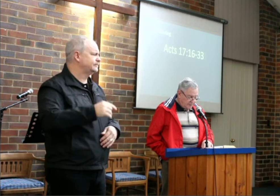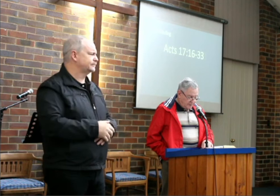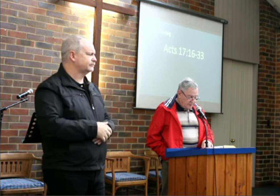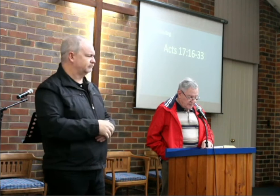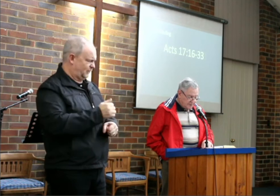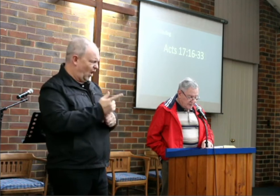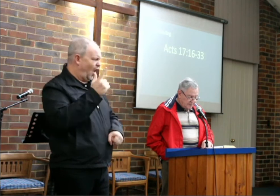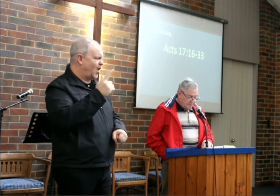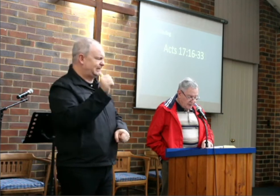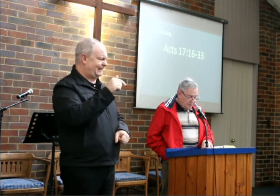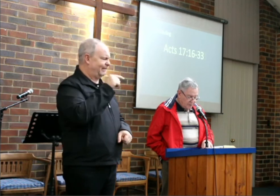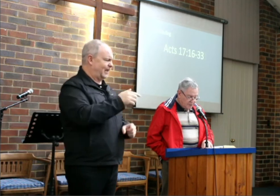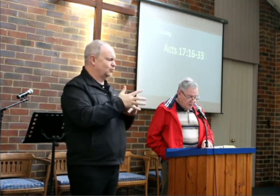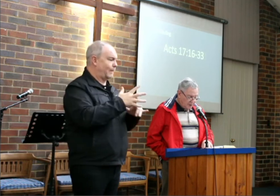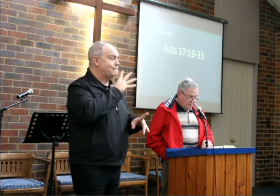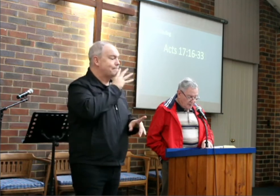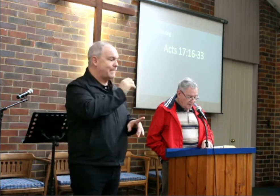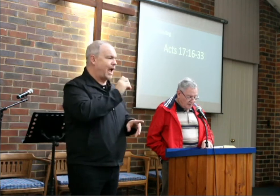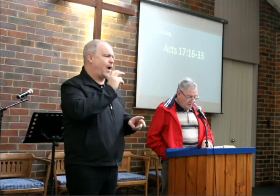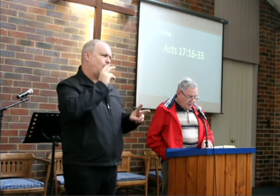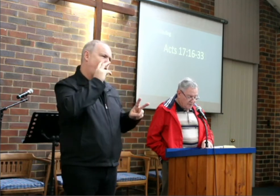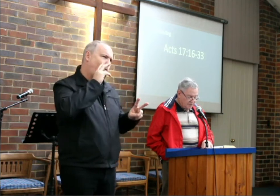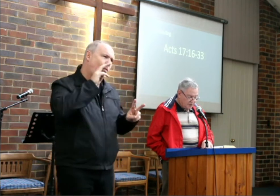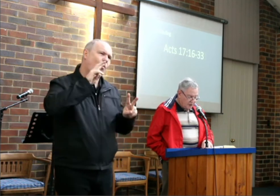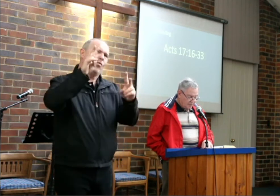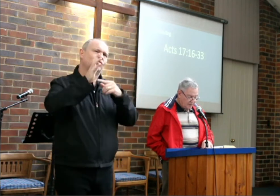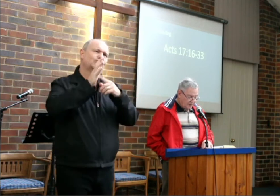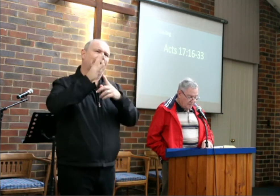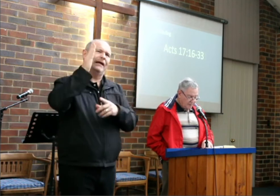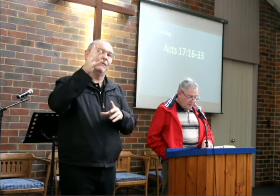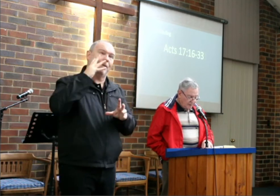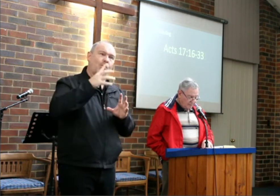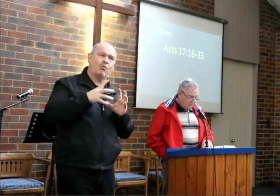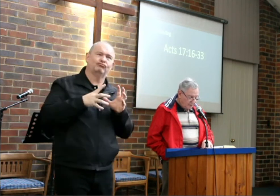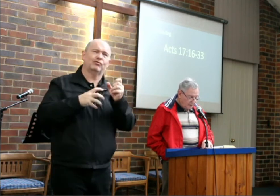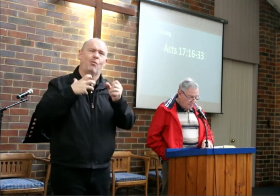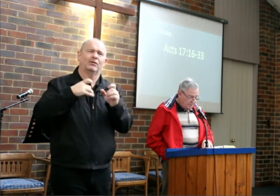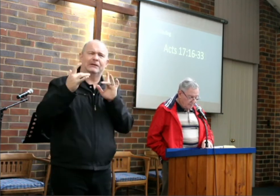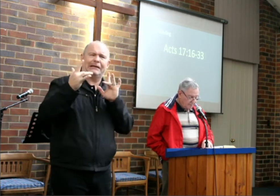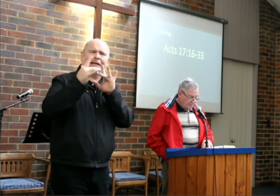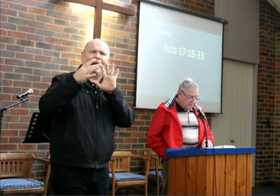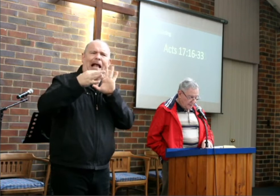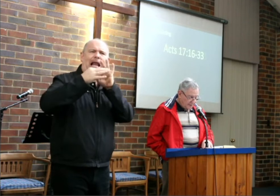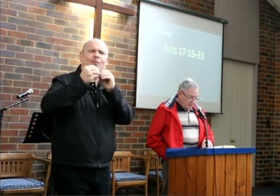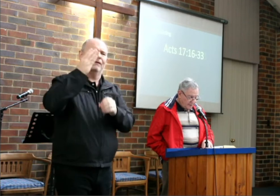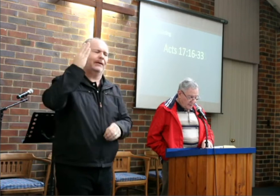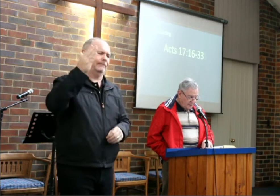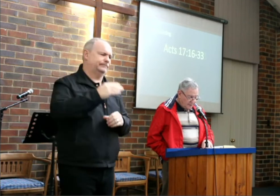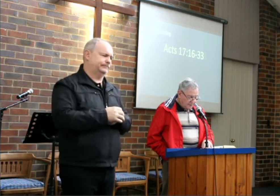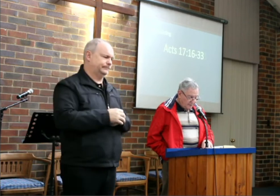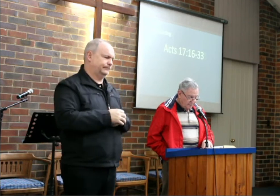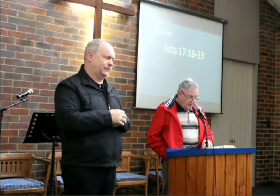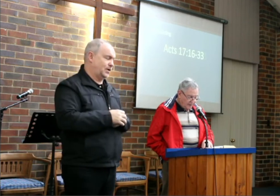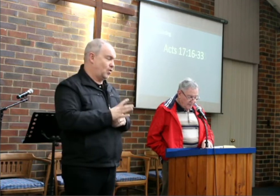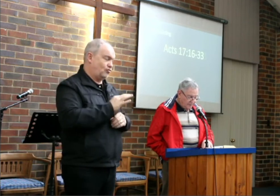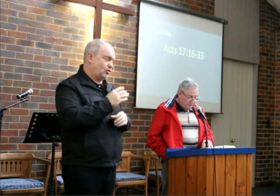God did this so that men would seek him and perhaps reach out for him and find him, though he is